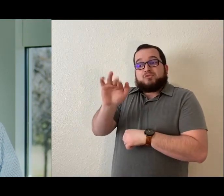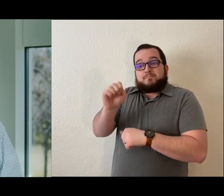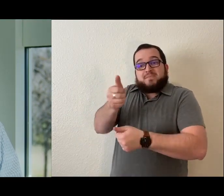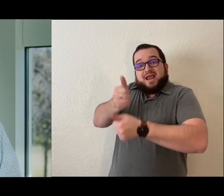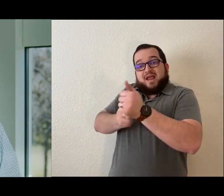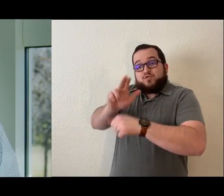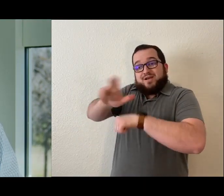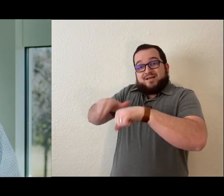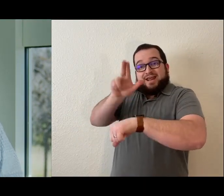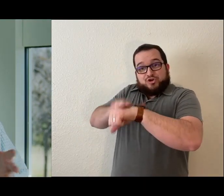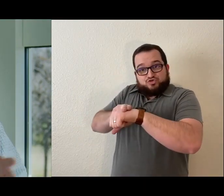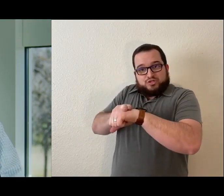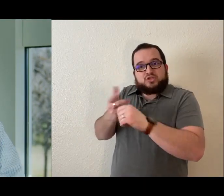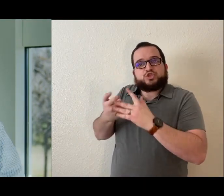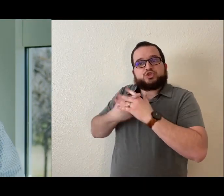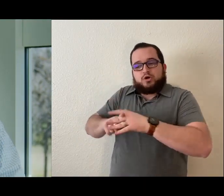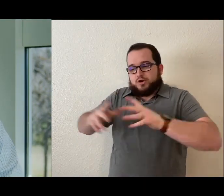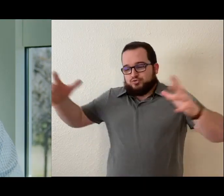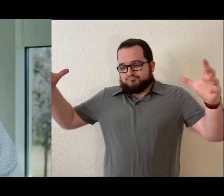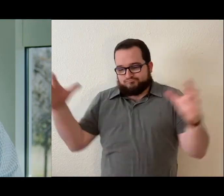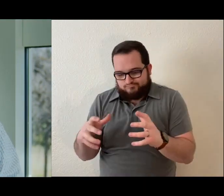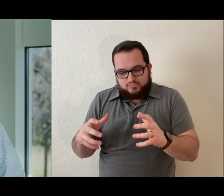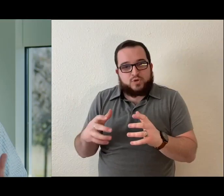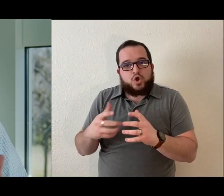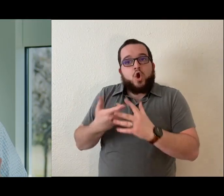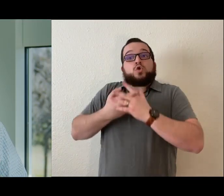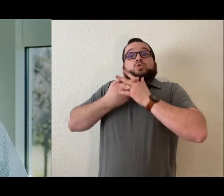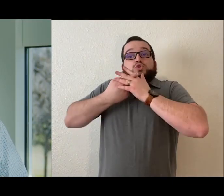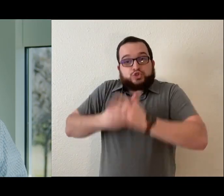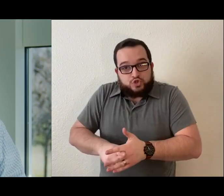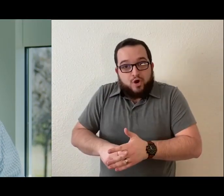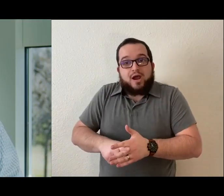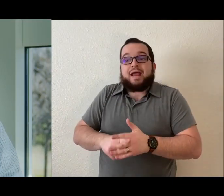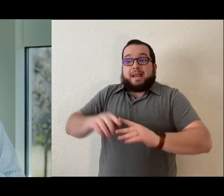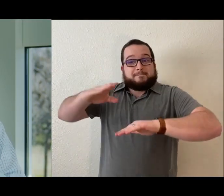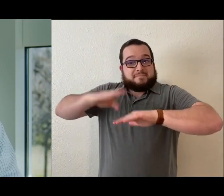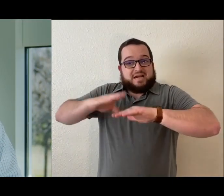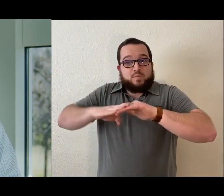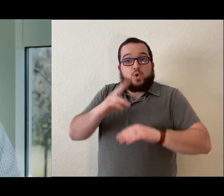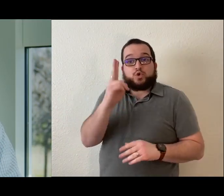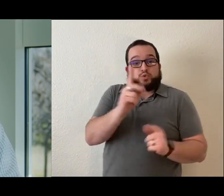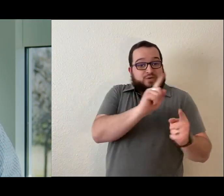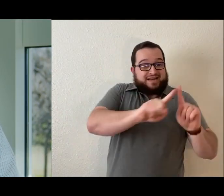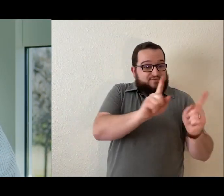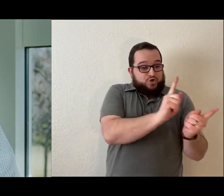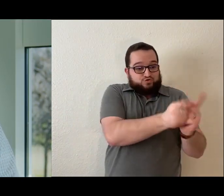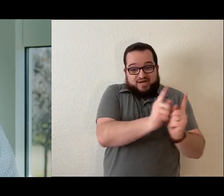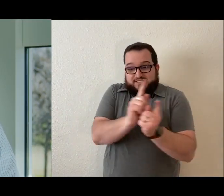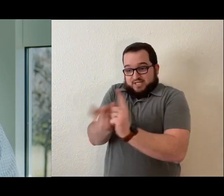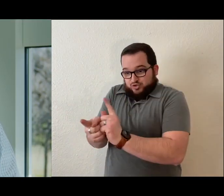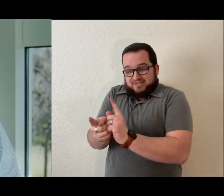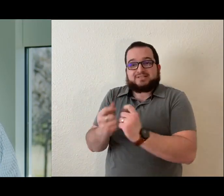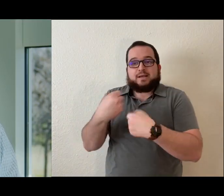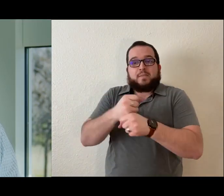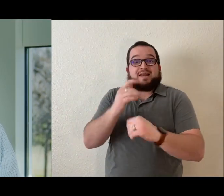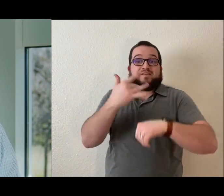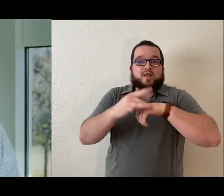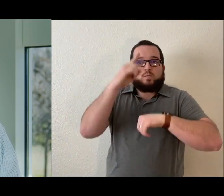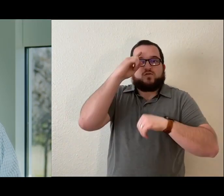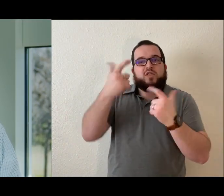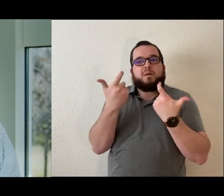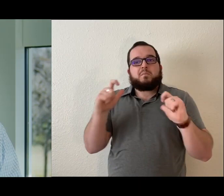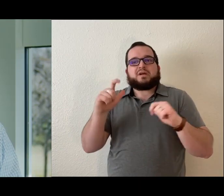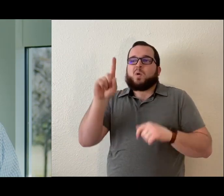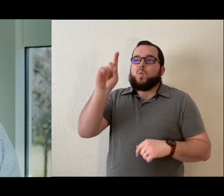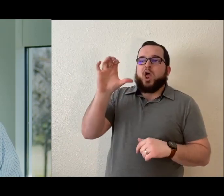Every Tribe, Every Nation has come together to serve as a catalyst for seeing two translations made available in the